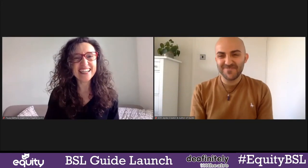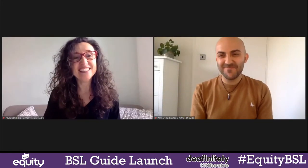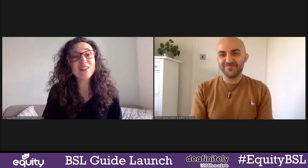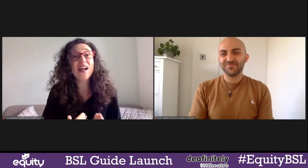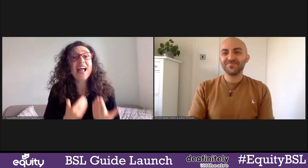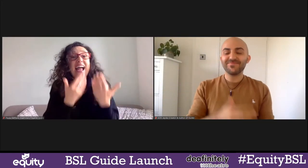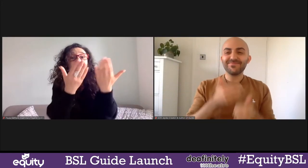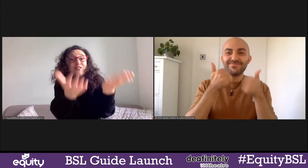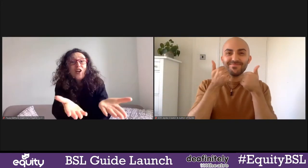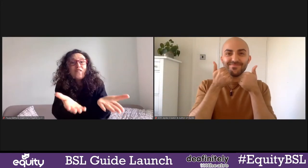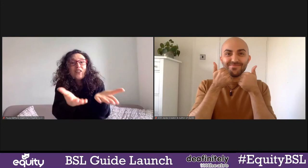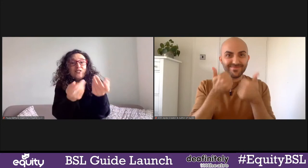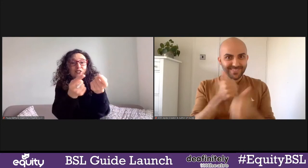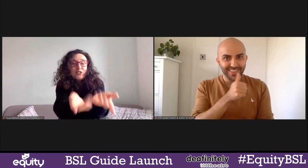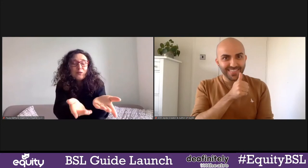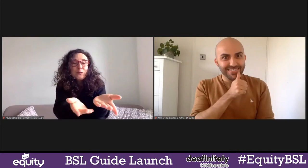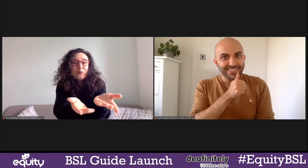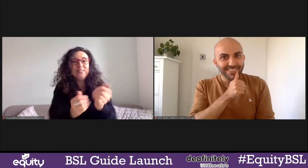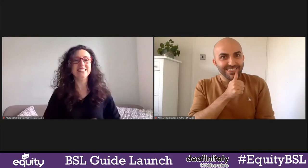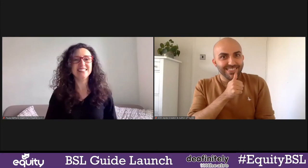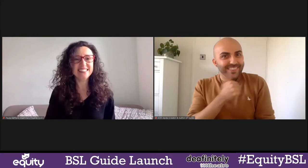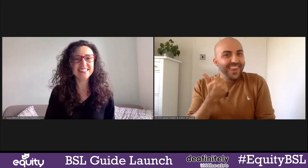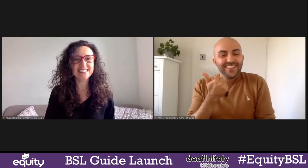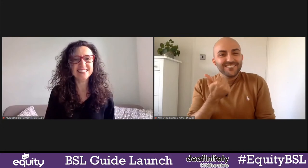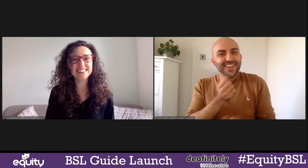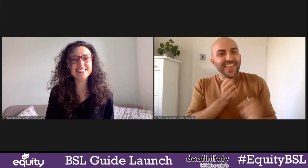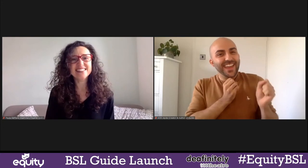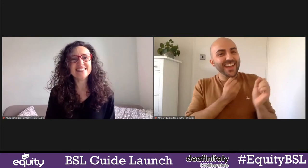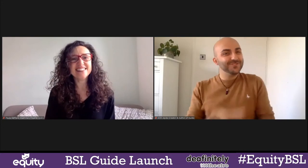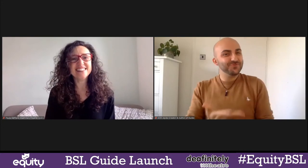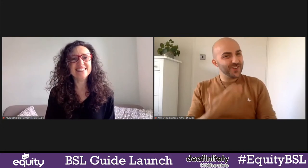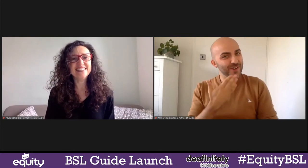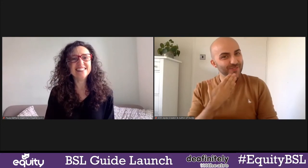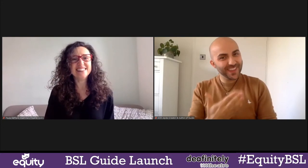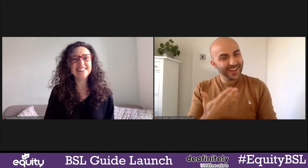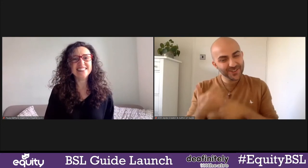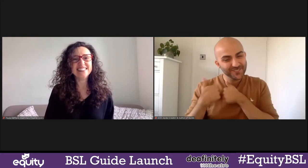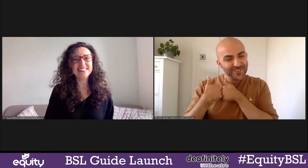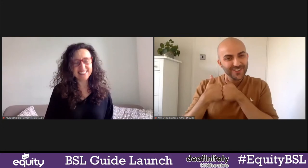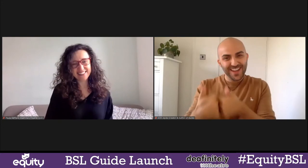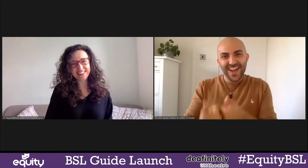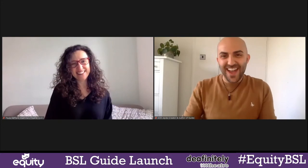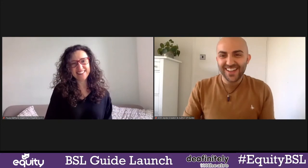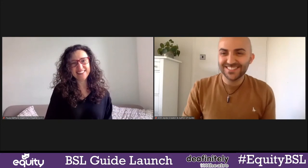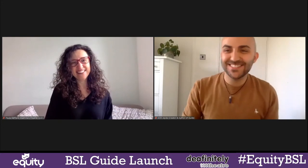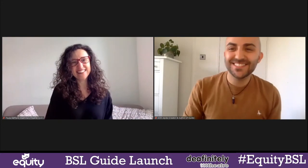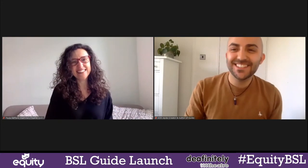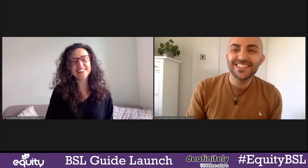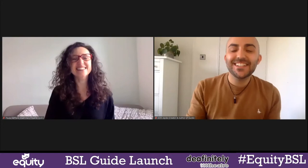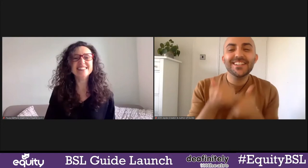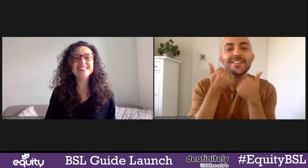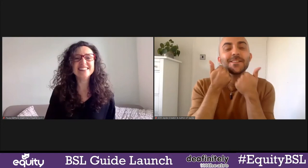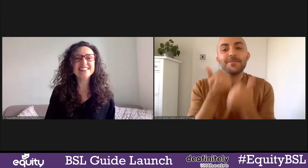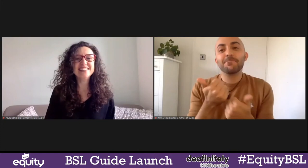Alim. Over to you now, please introduce yourself. That was such a lovely introduction. You're very kind. Thank you,